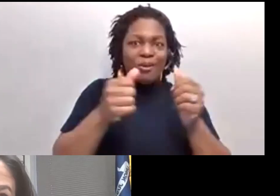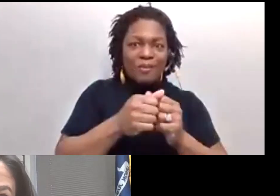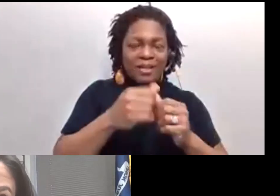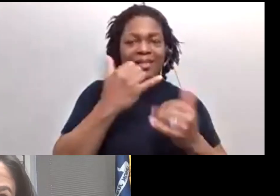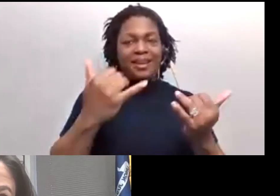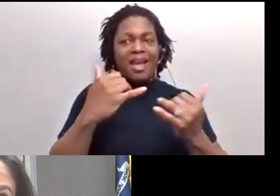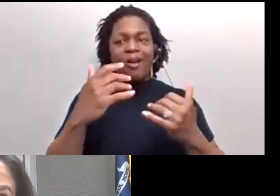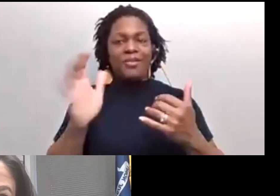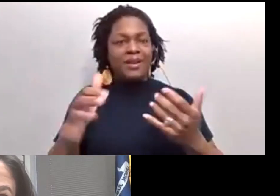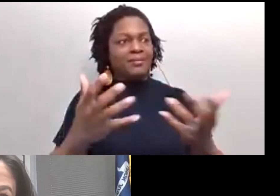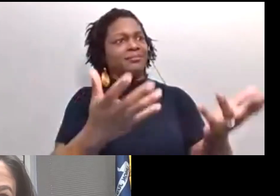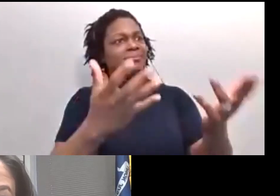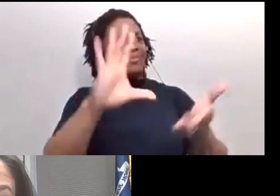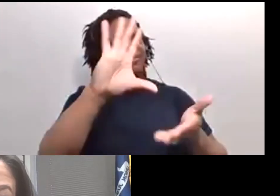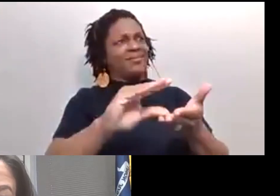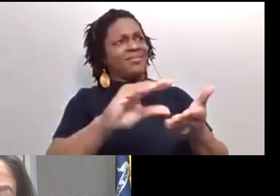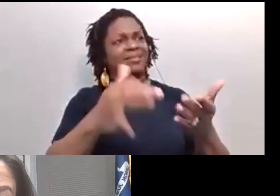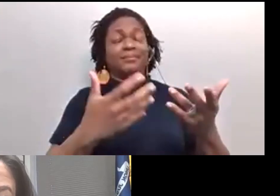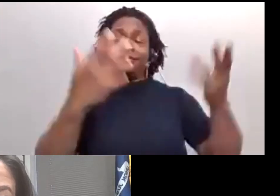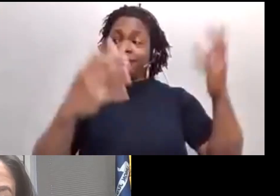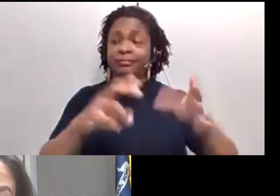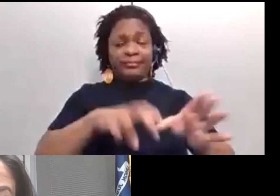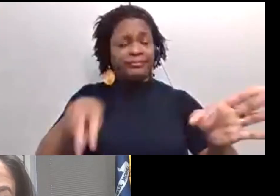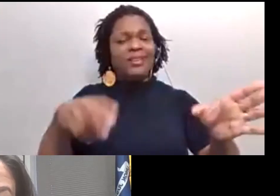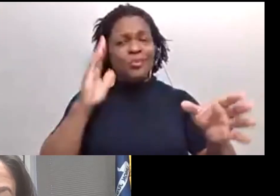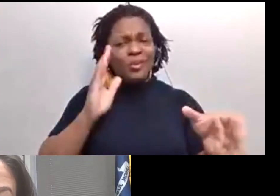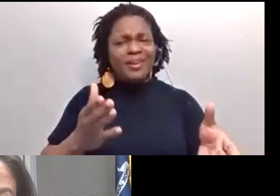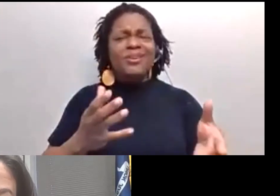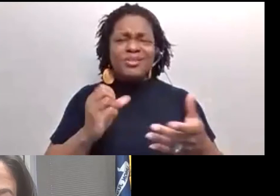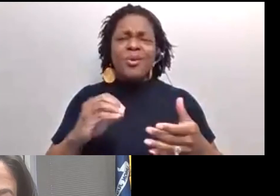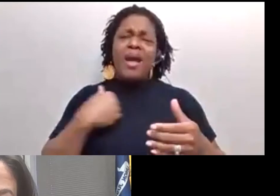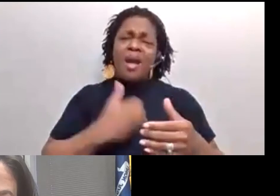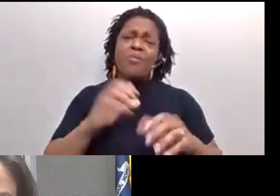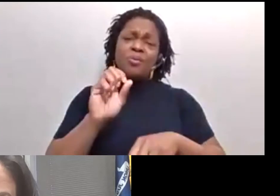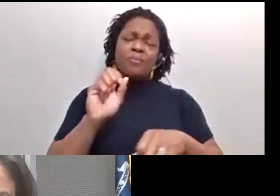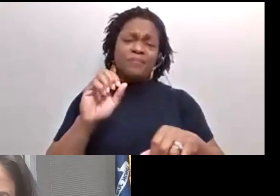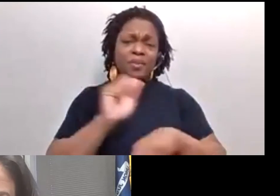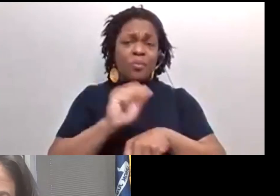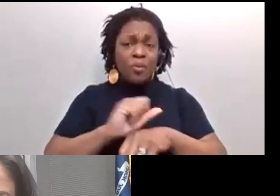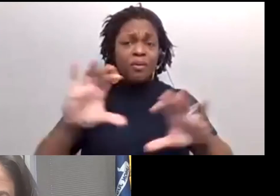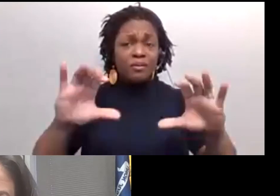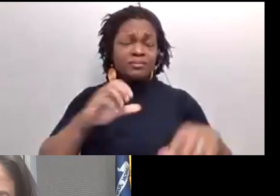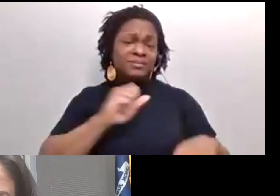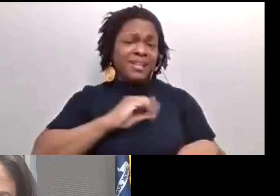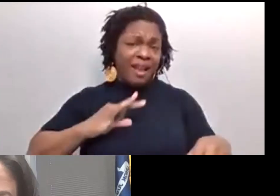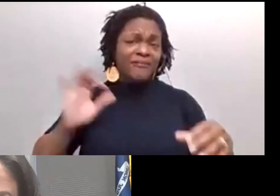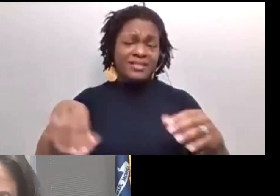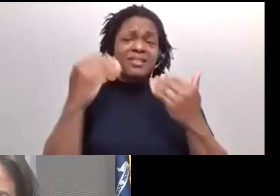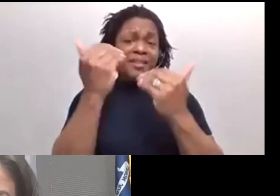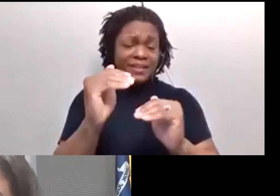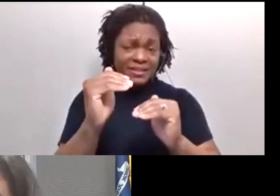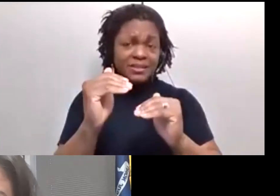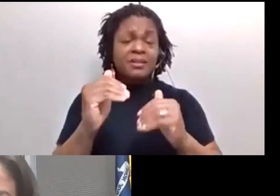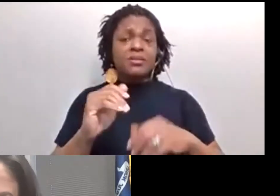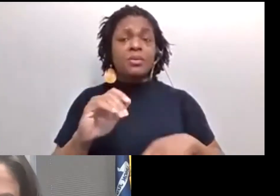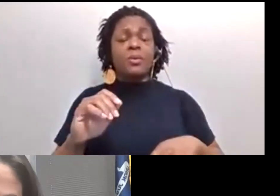know we have a limited workforce. So I really hope that regardless of where your services